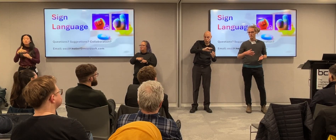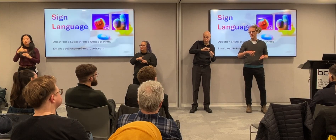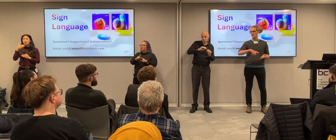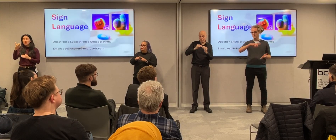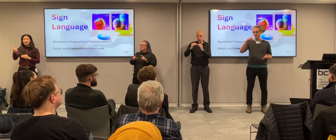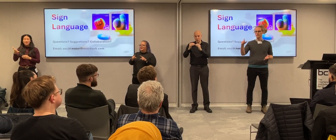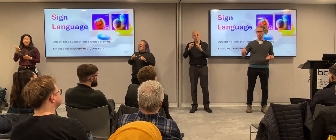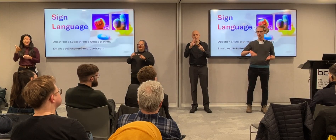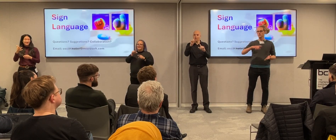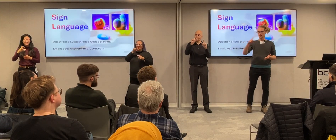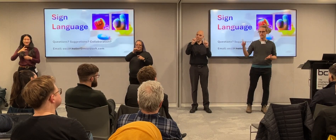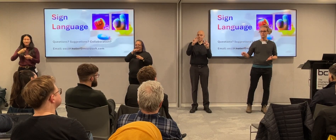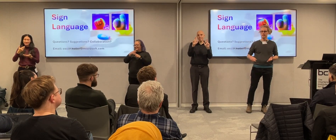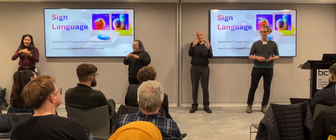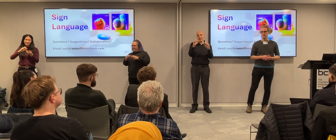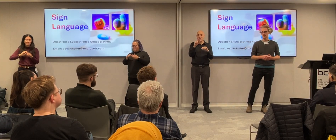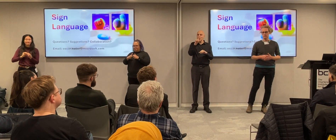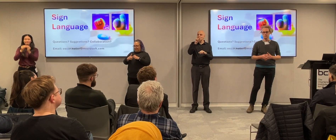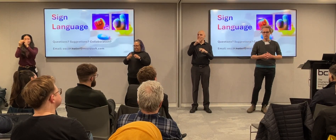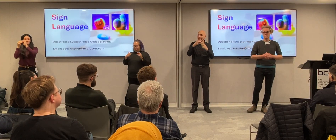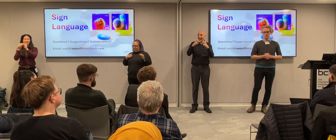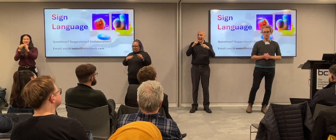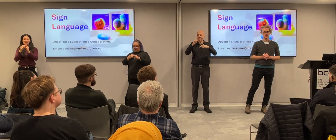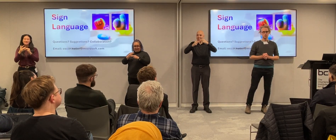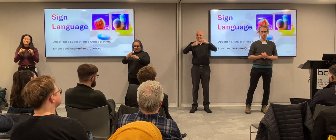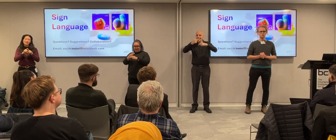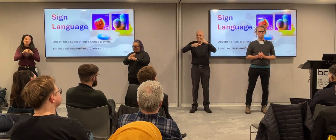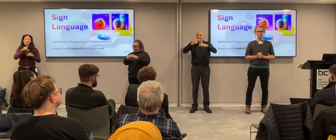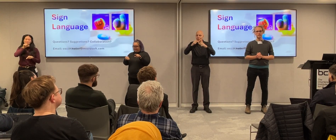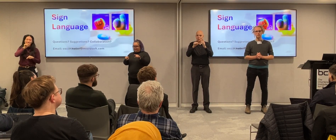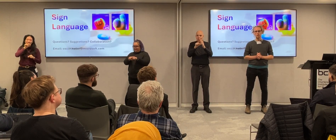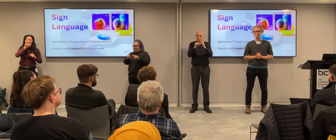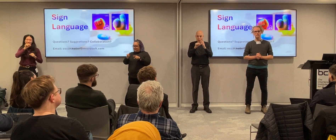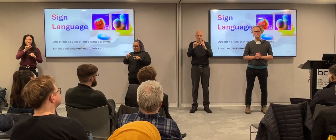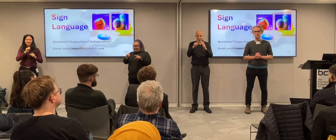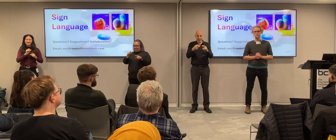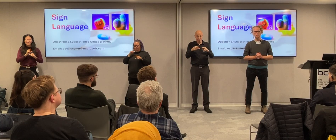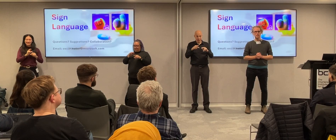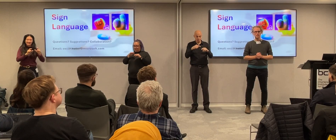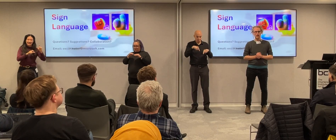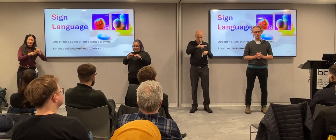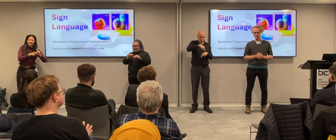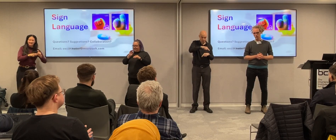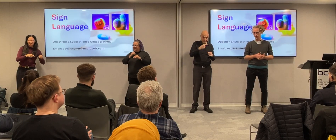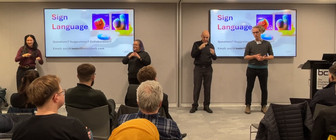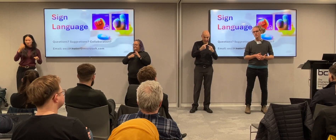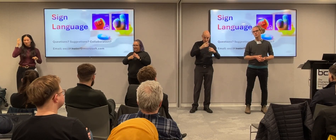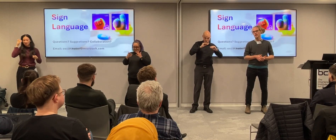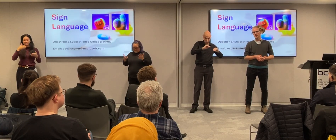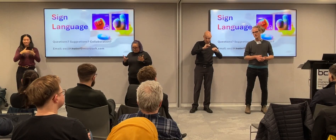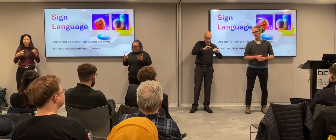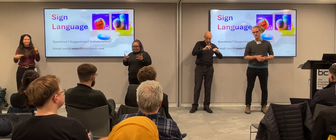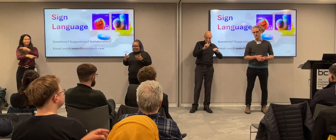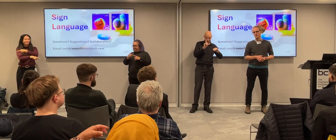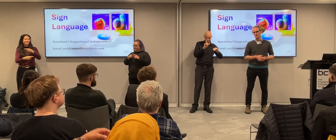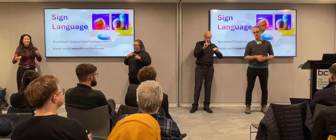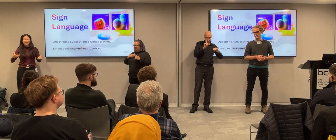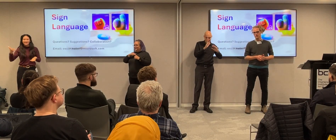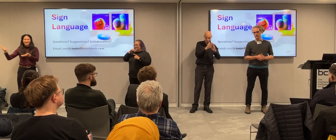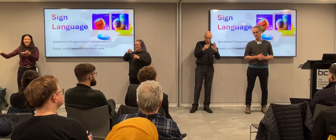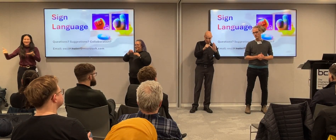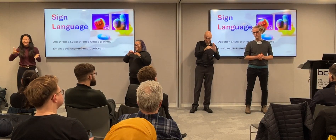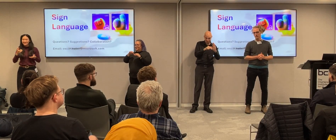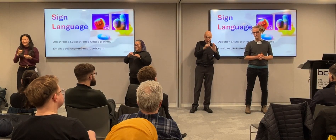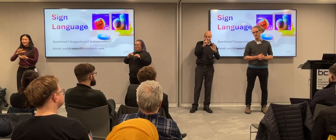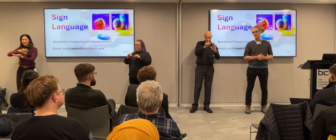egg problem, particularly if we use the same data to train our models. However, we do not train